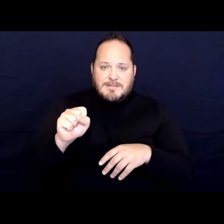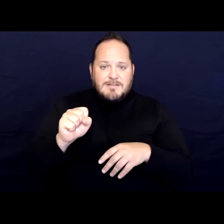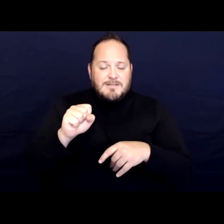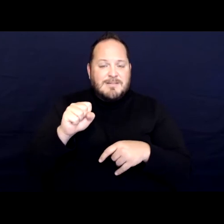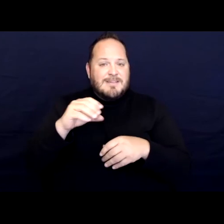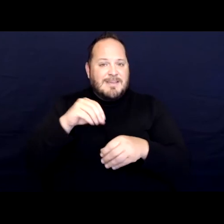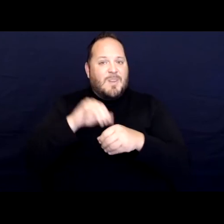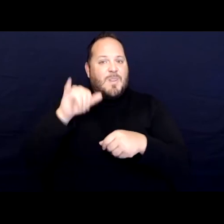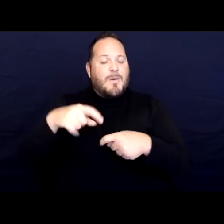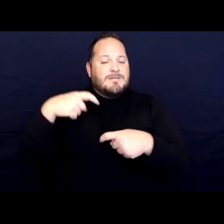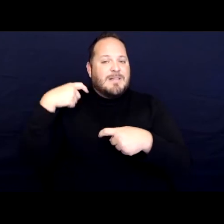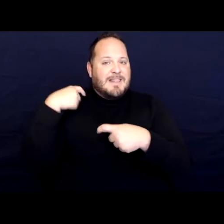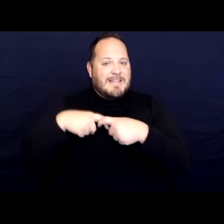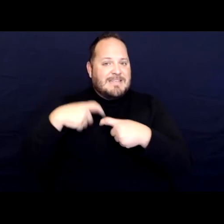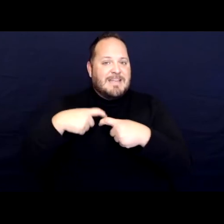families.